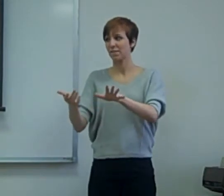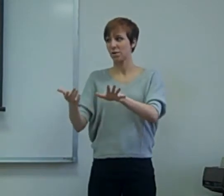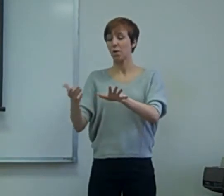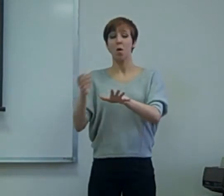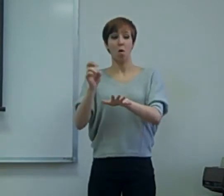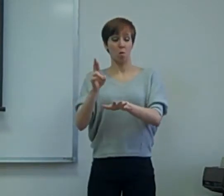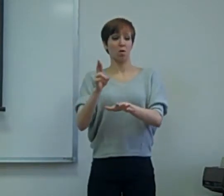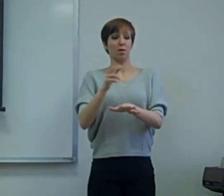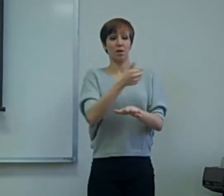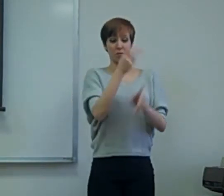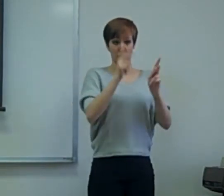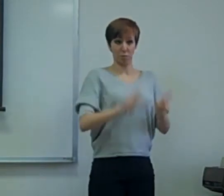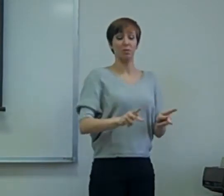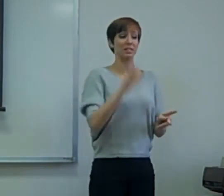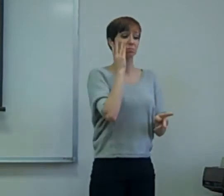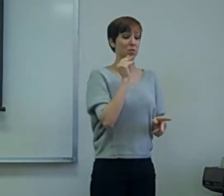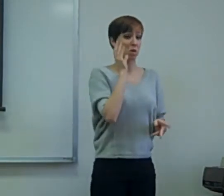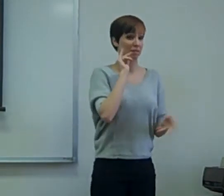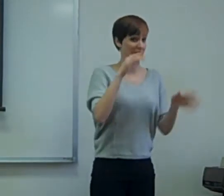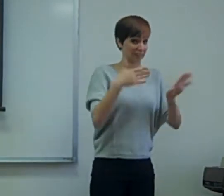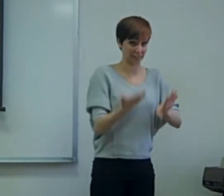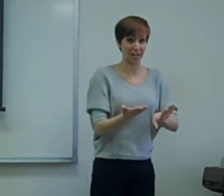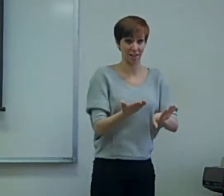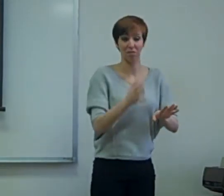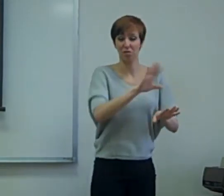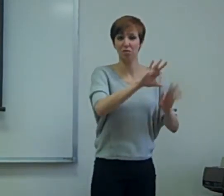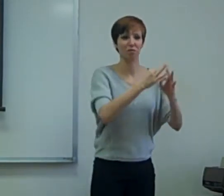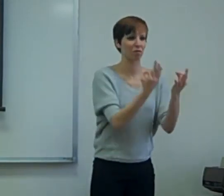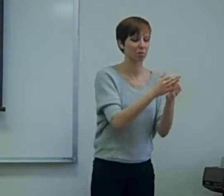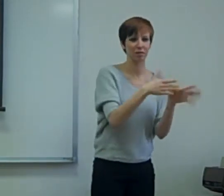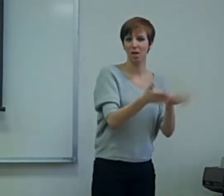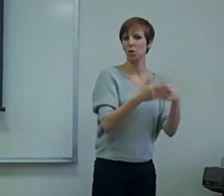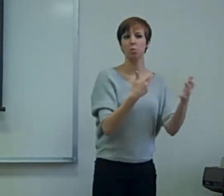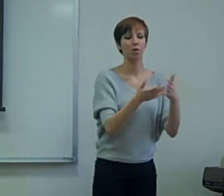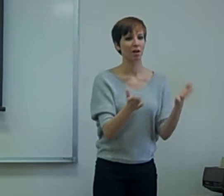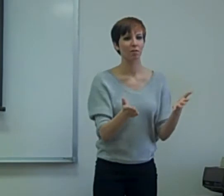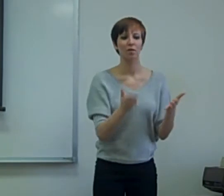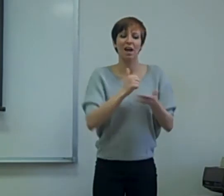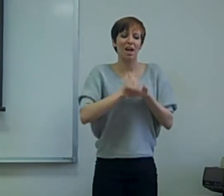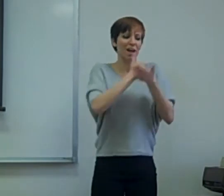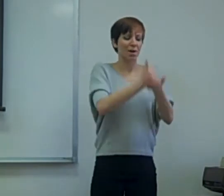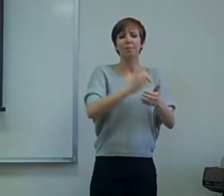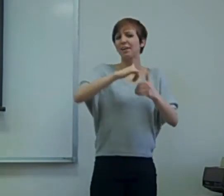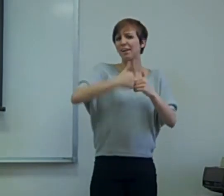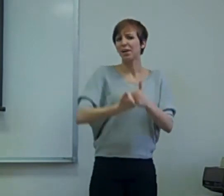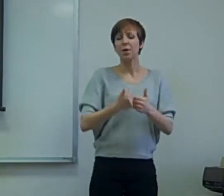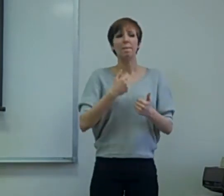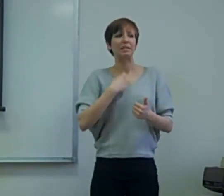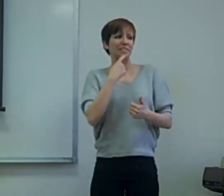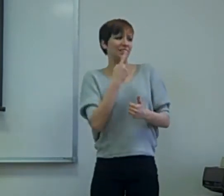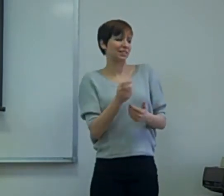any kind of a loss, if you want to say to them, how can I help them? You know, what can I say? I gotta tell you, I had one girlfriend